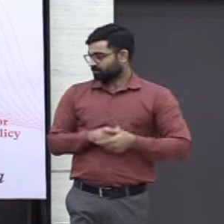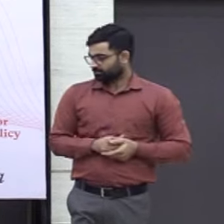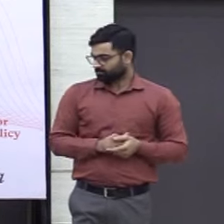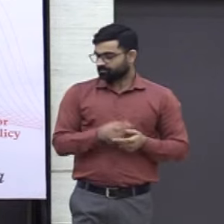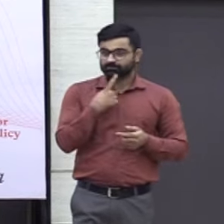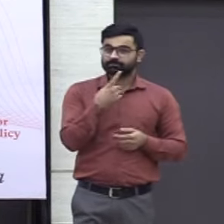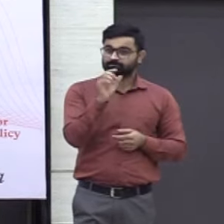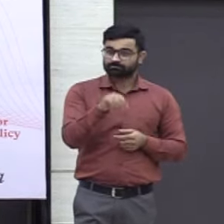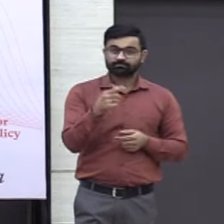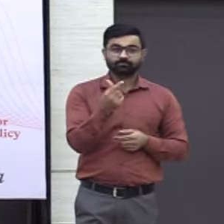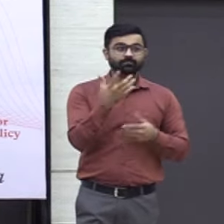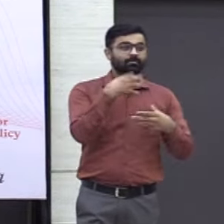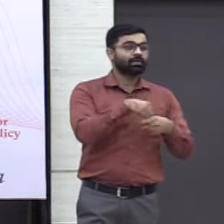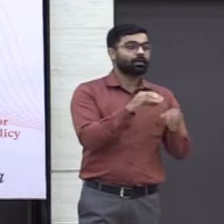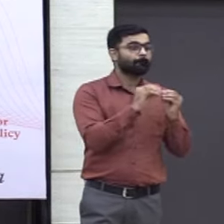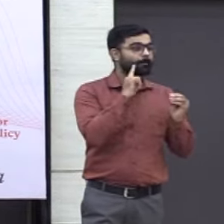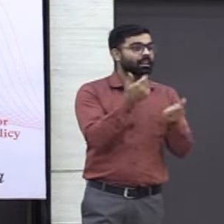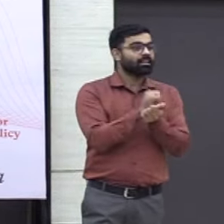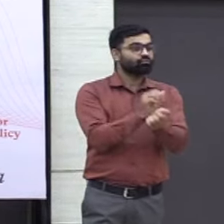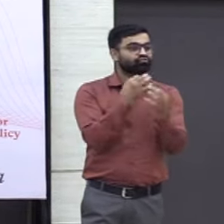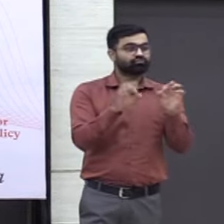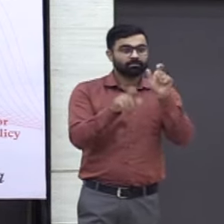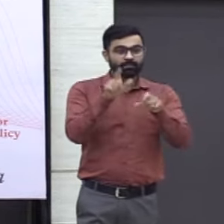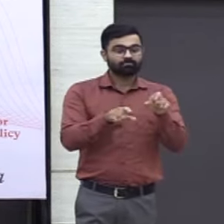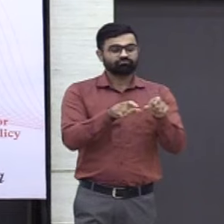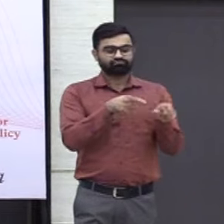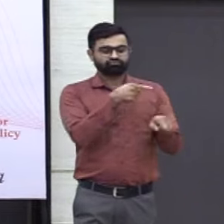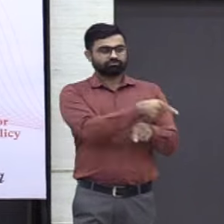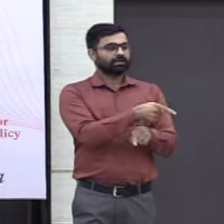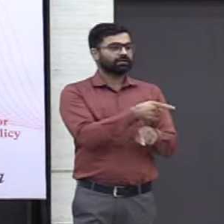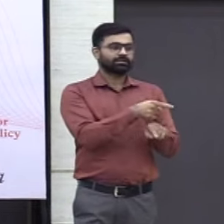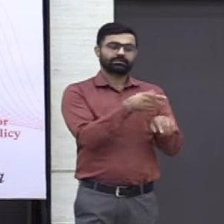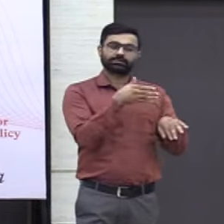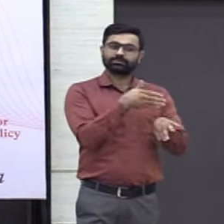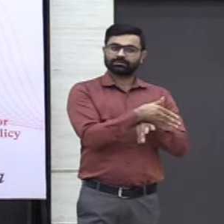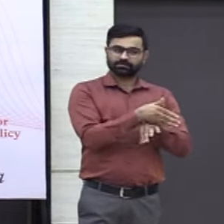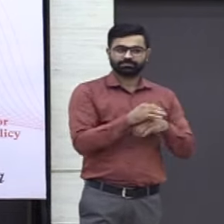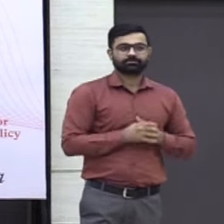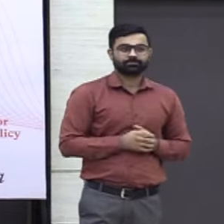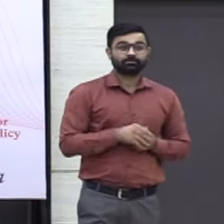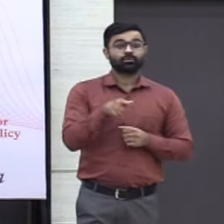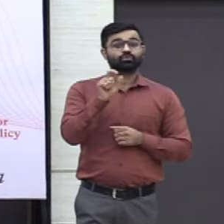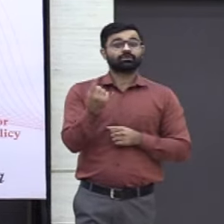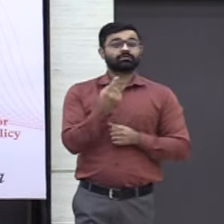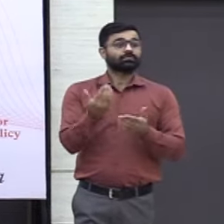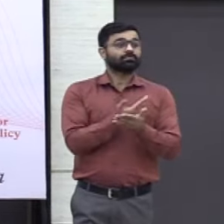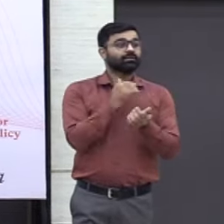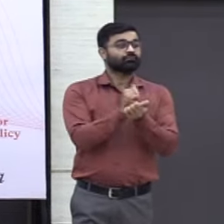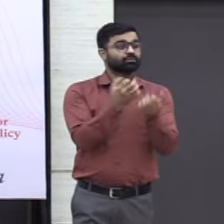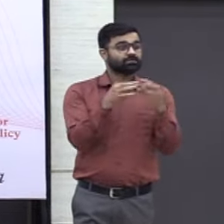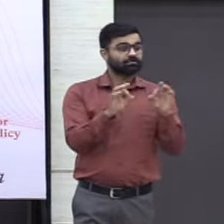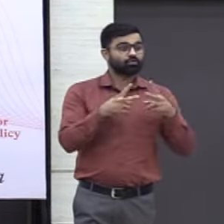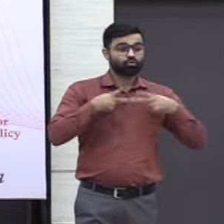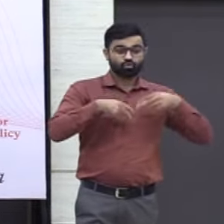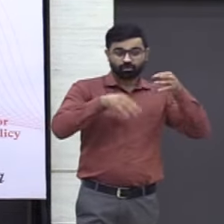Which says that you will not get bail till the public prosecutor is heard. And you will only get bail if the court